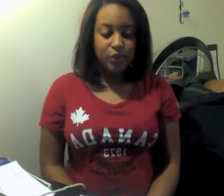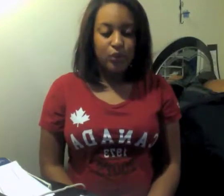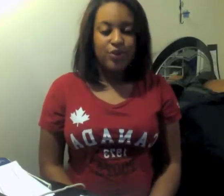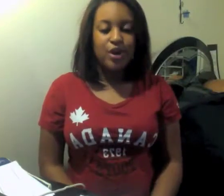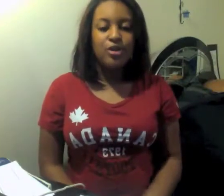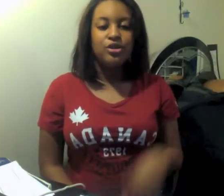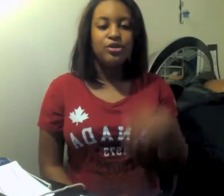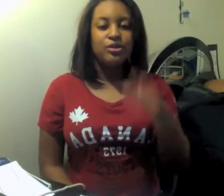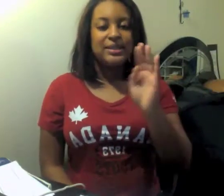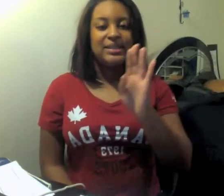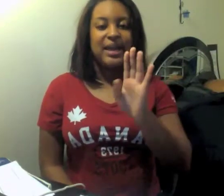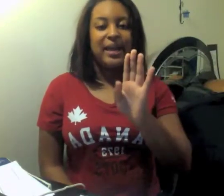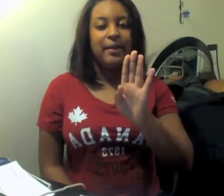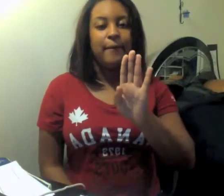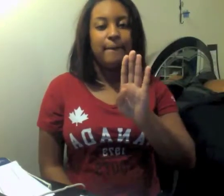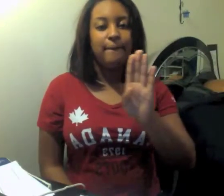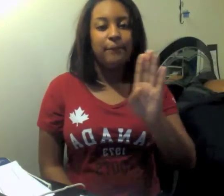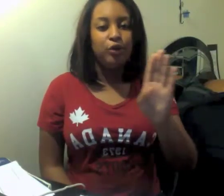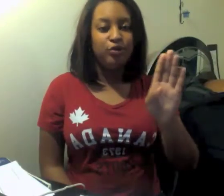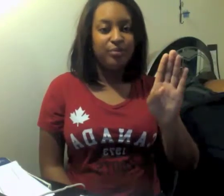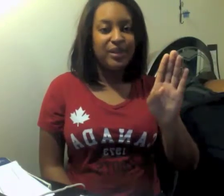With those, you do a slight movement.